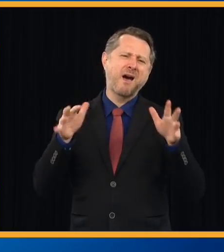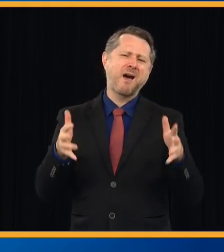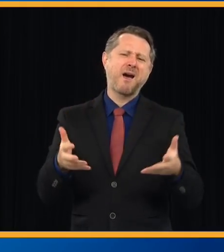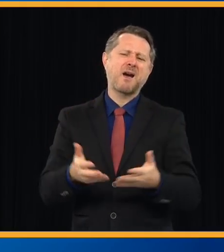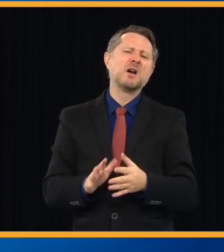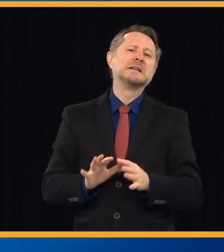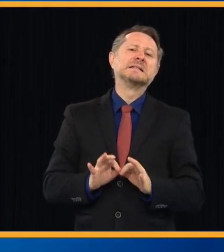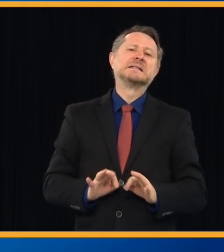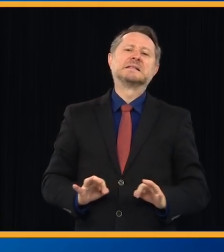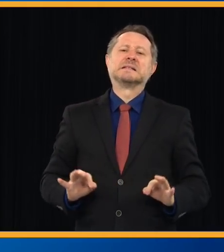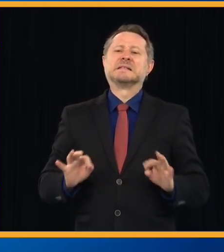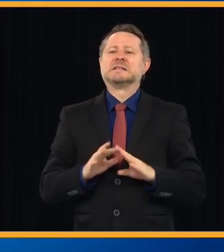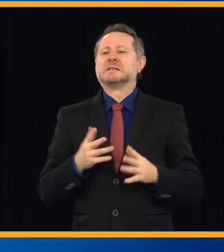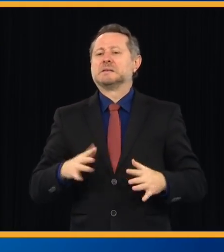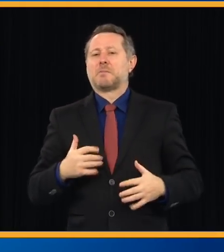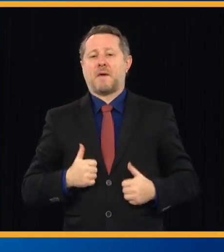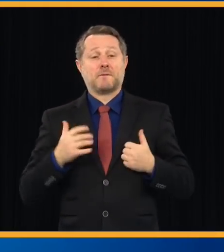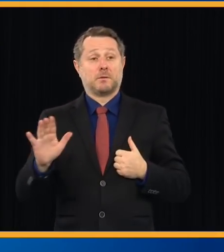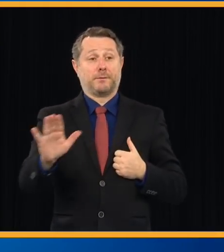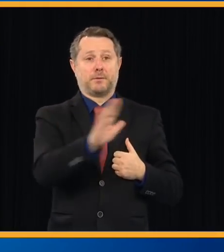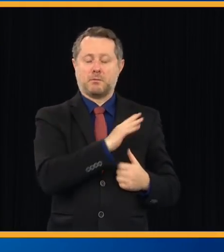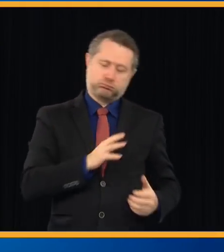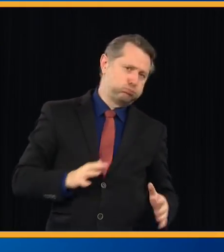disruption and many